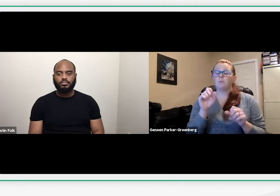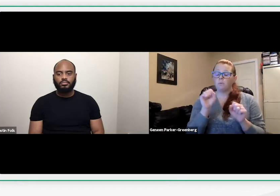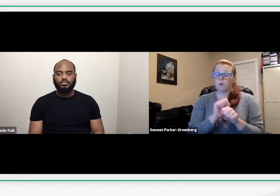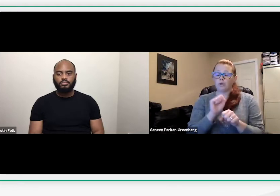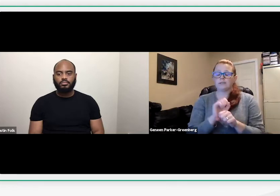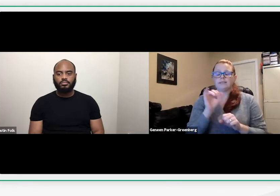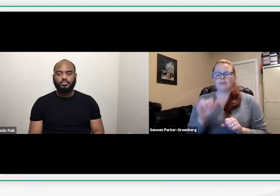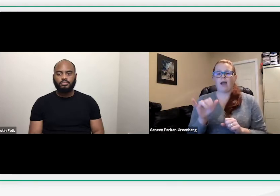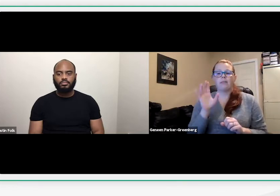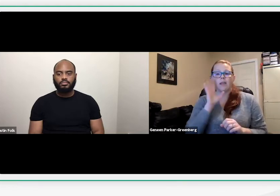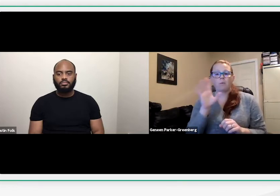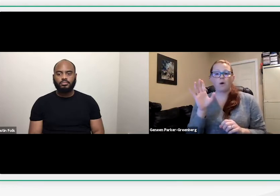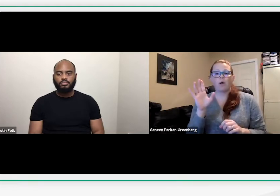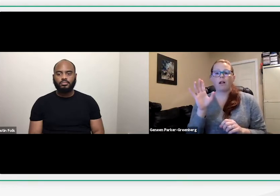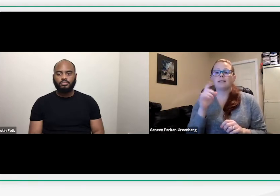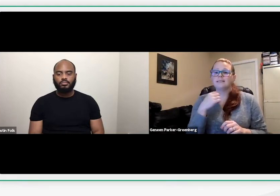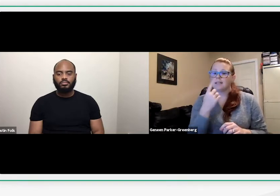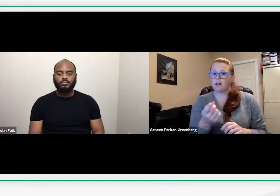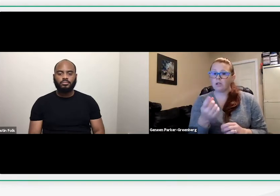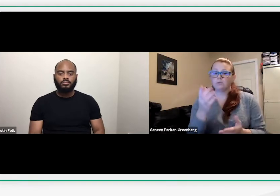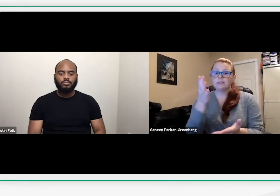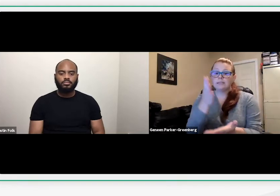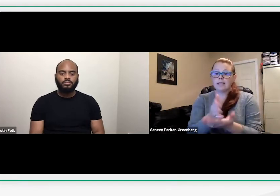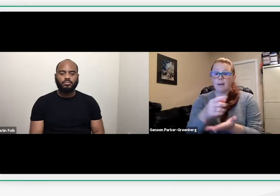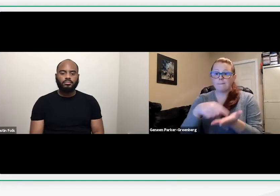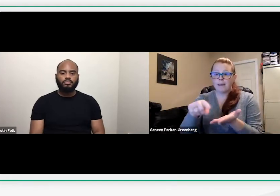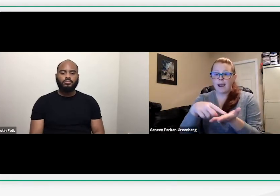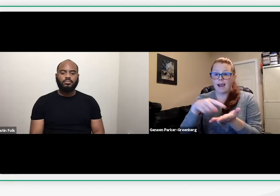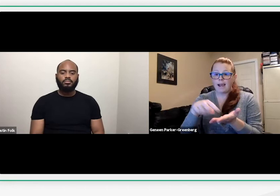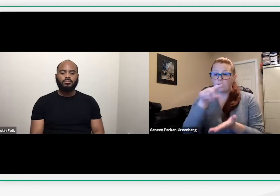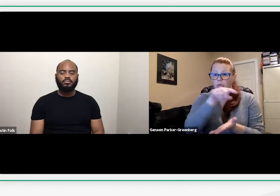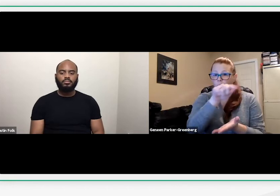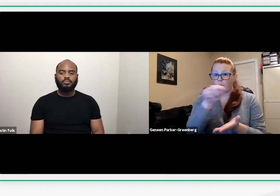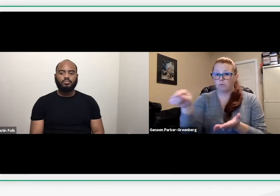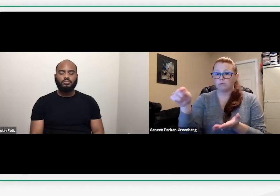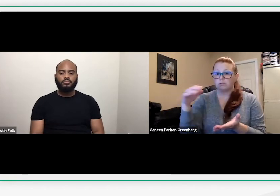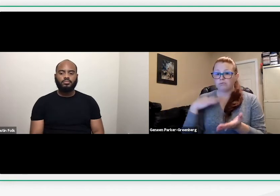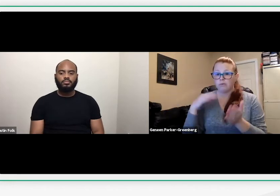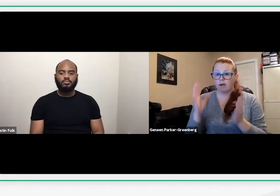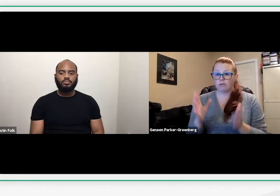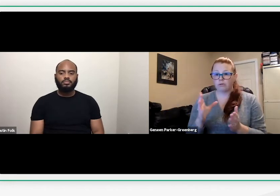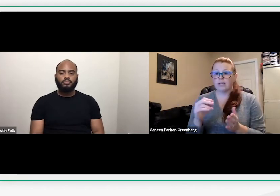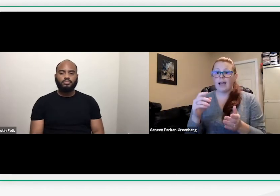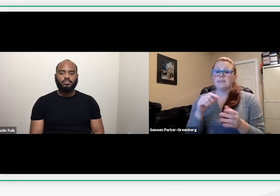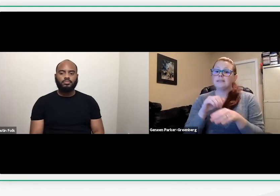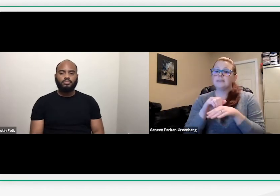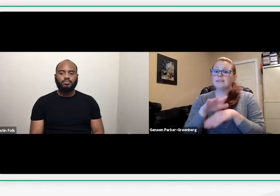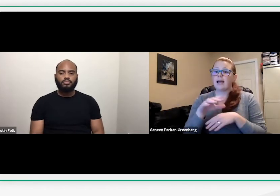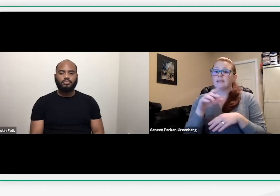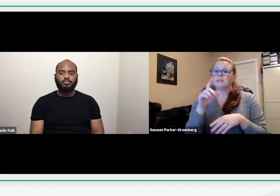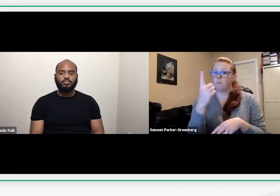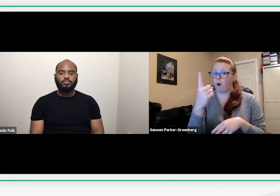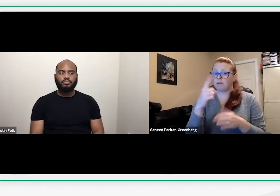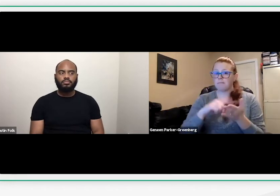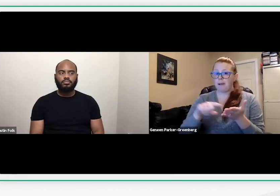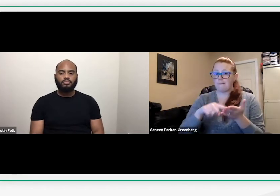debt. And how it really works is that they will tell you to just stop paying those